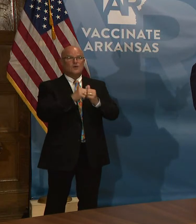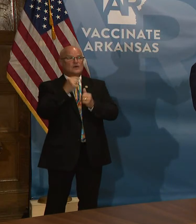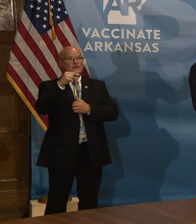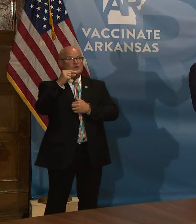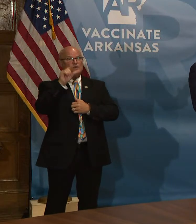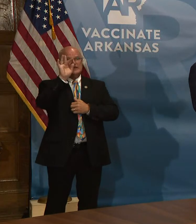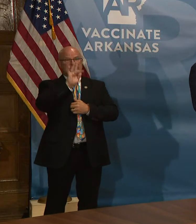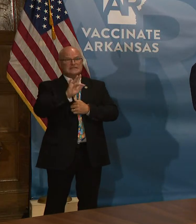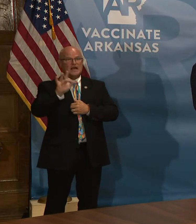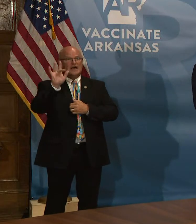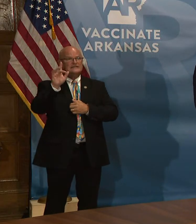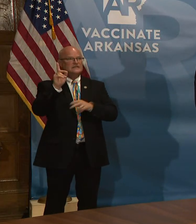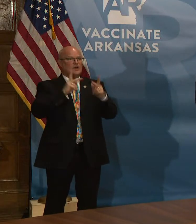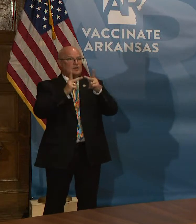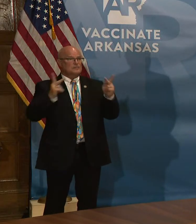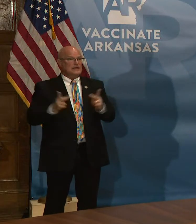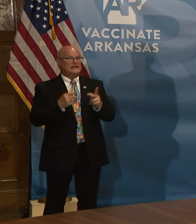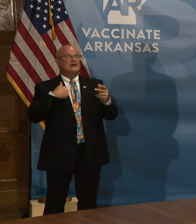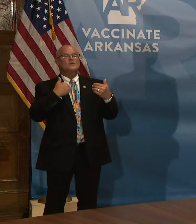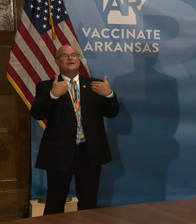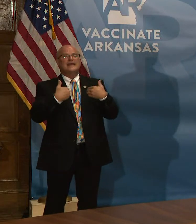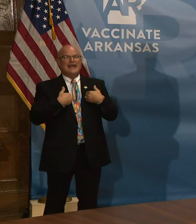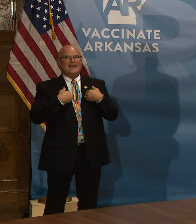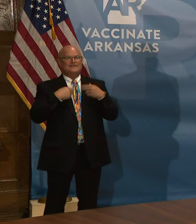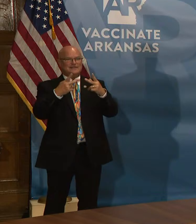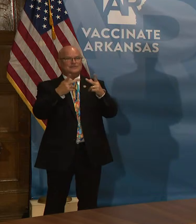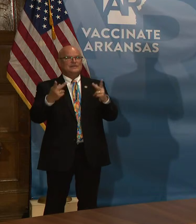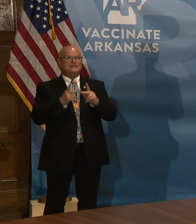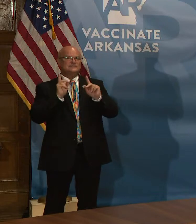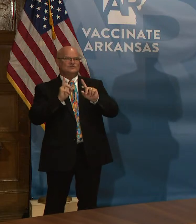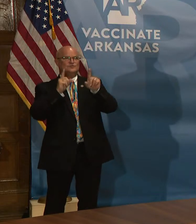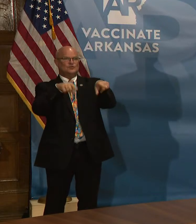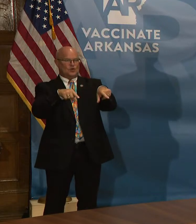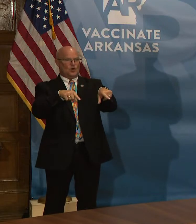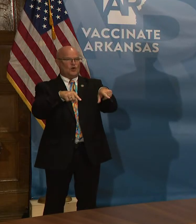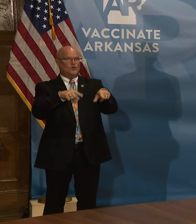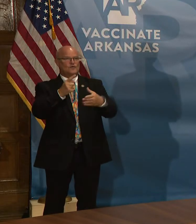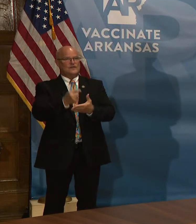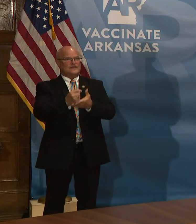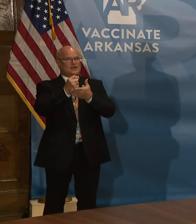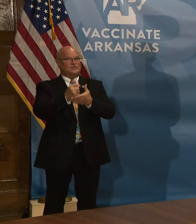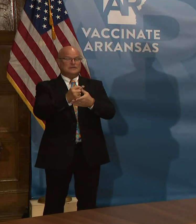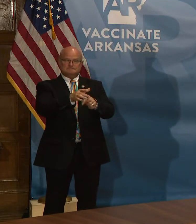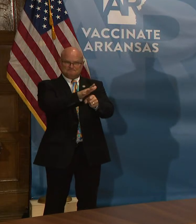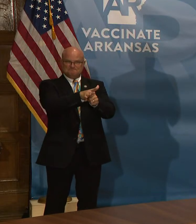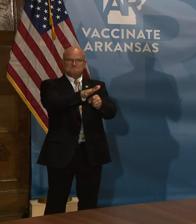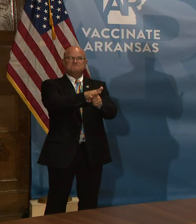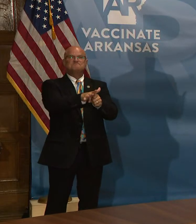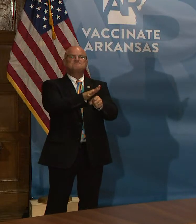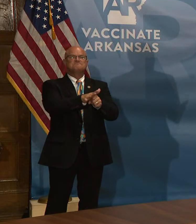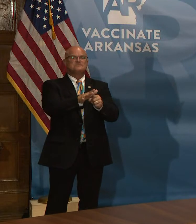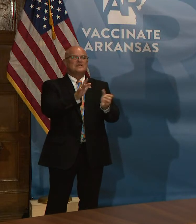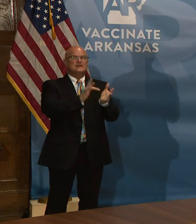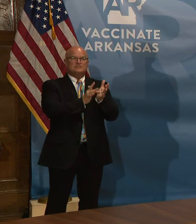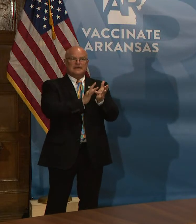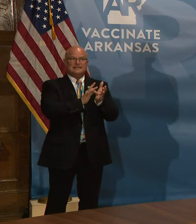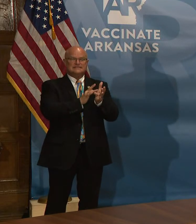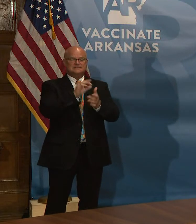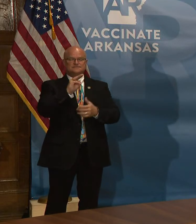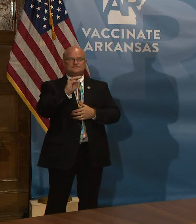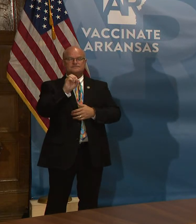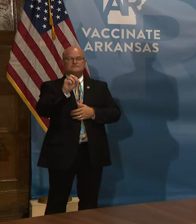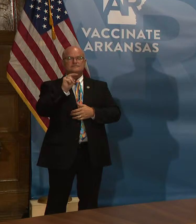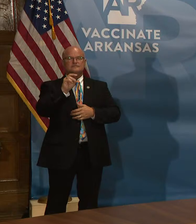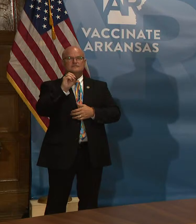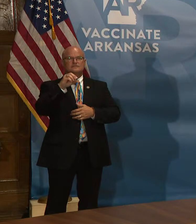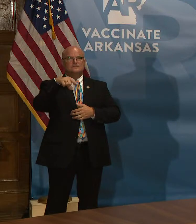green dots is everywhere that we have those site locations. And so there is an adequate supply of monoclonal